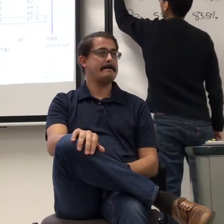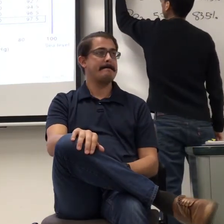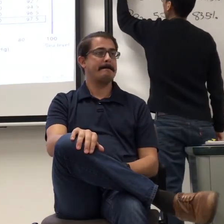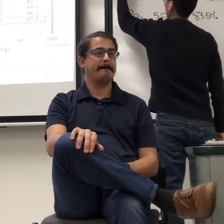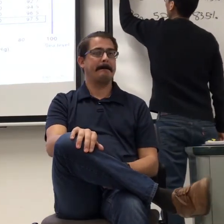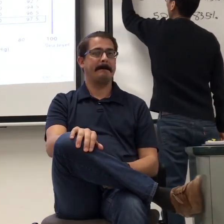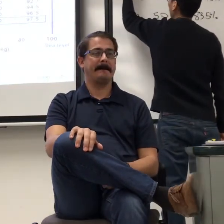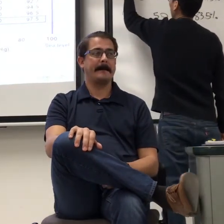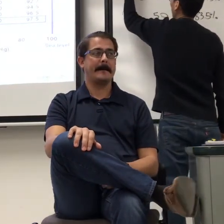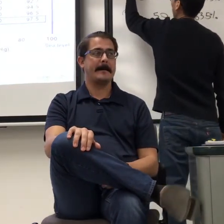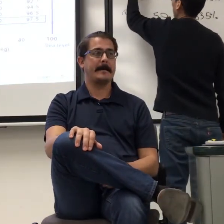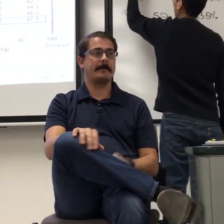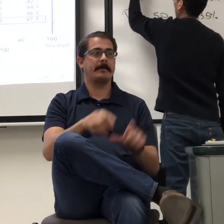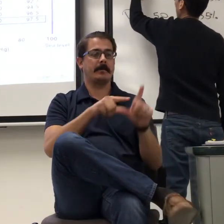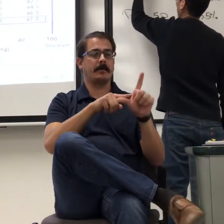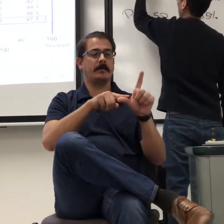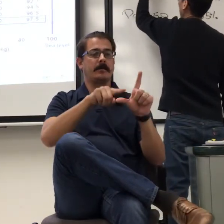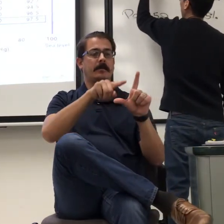Plateau.